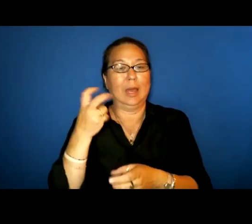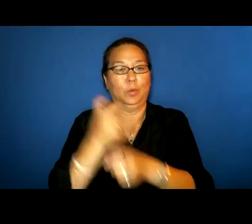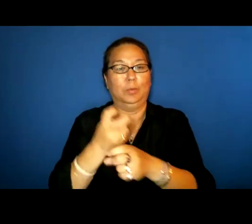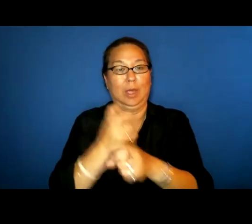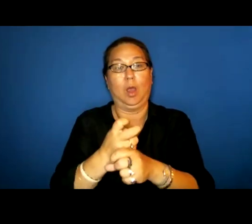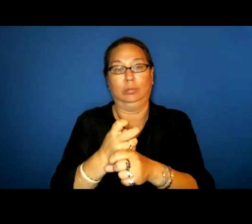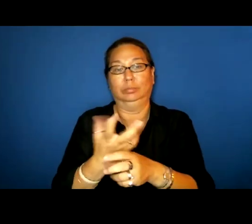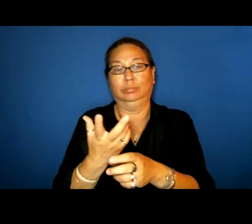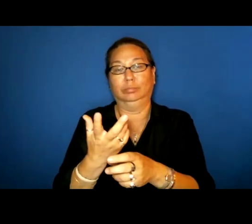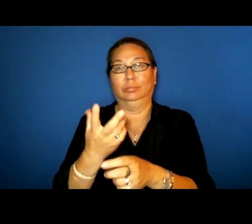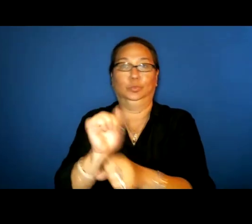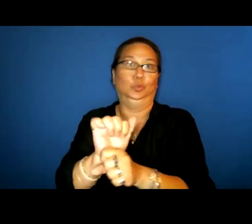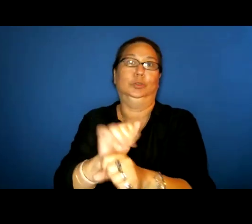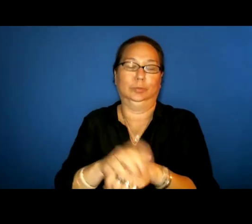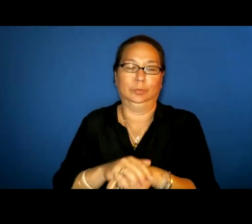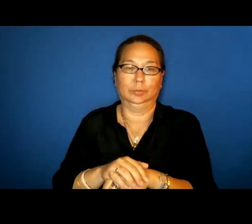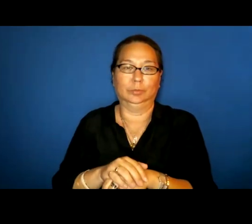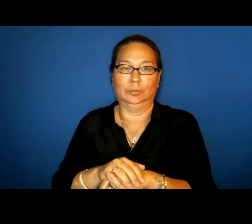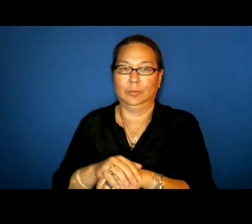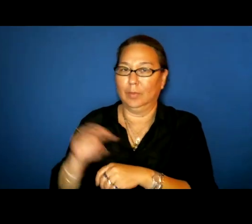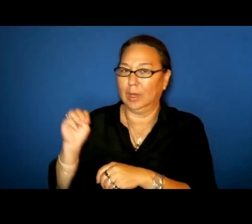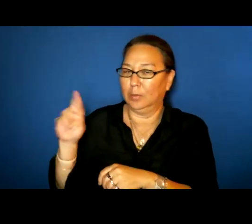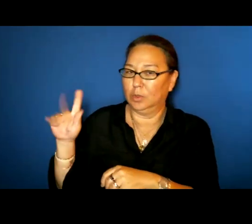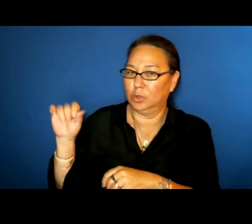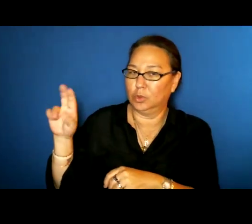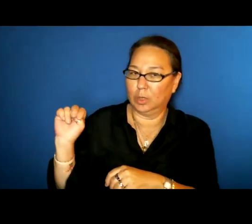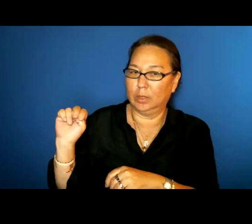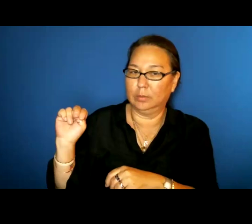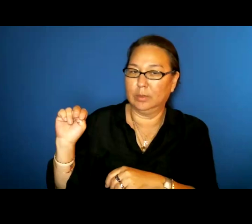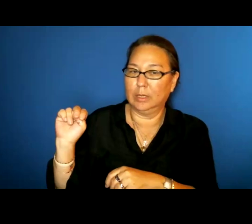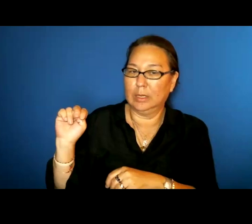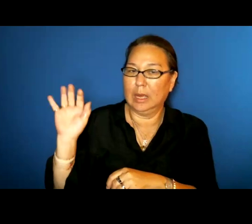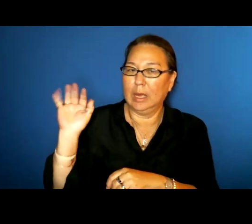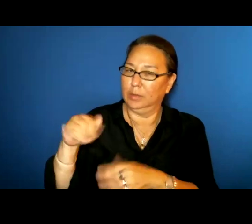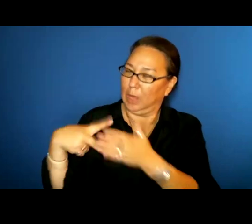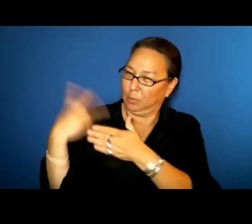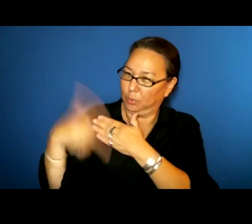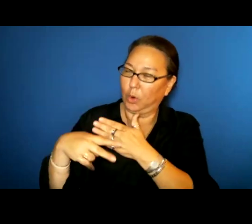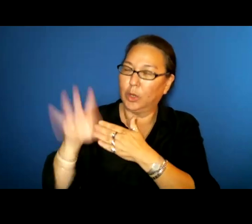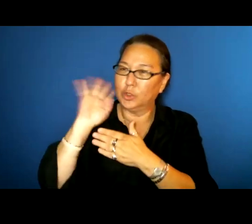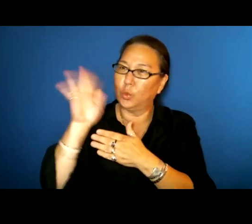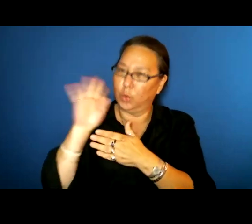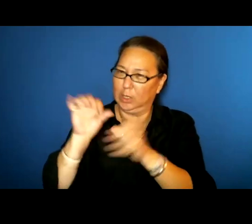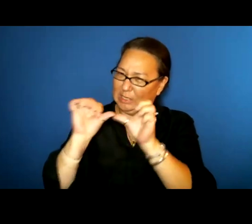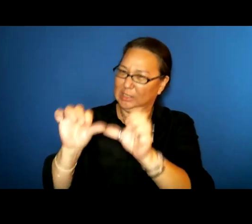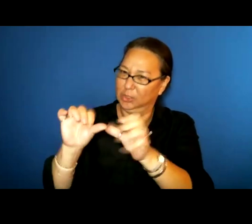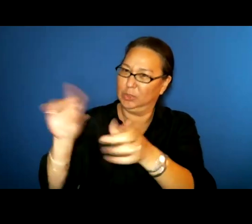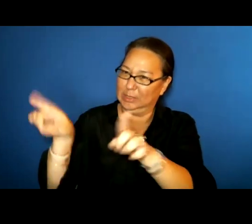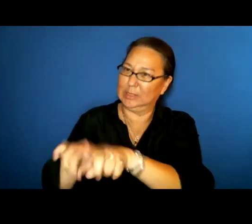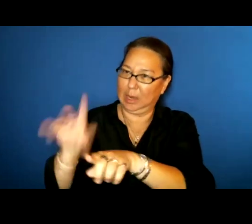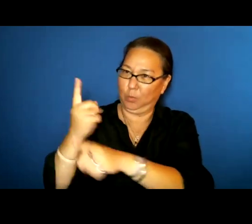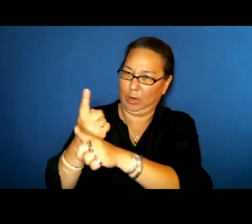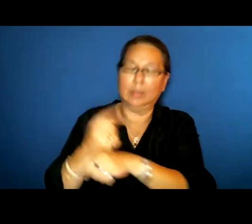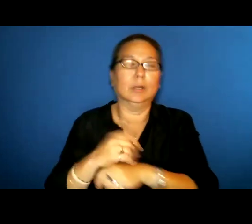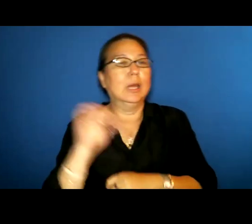teachers hired for Yep. those programs gonna pretty much remain the same. Oh, They sorry. they will. So they